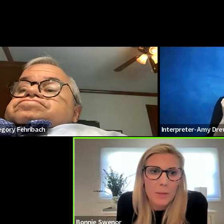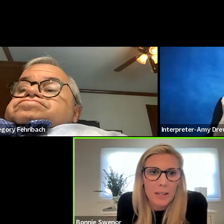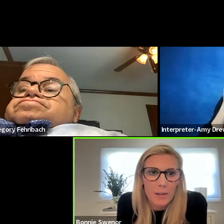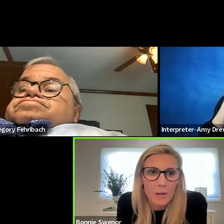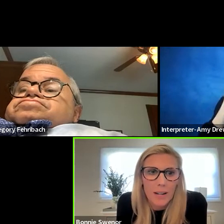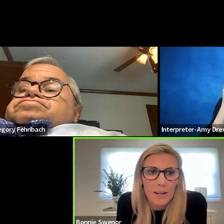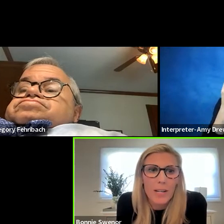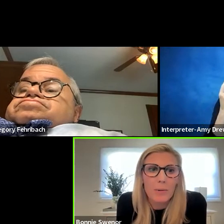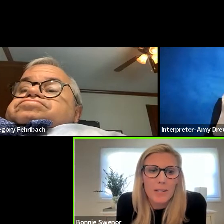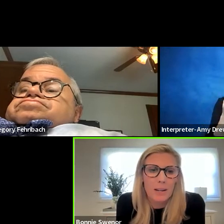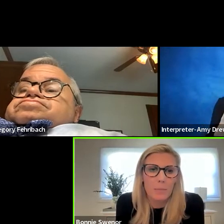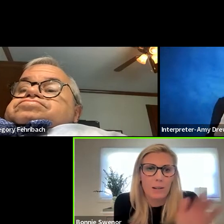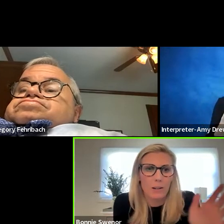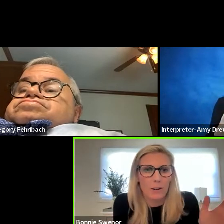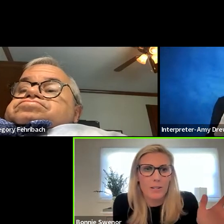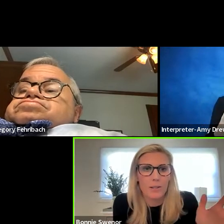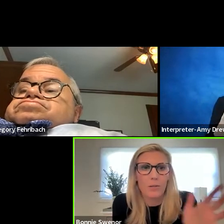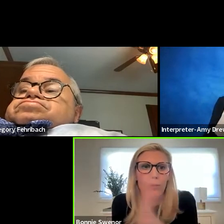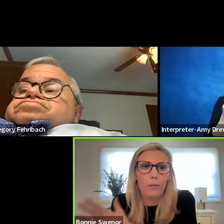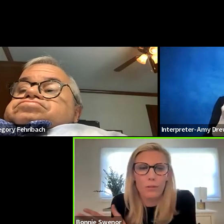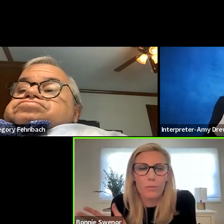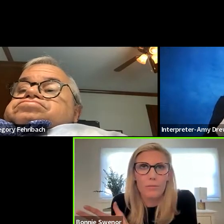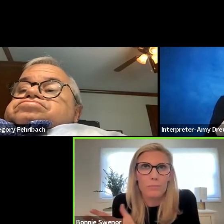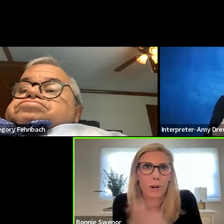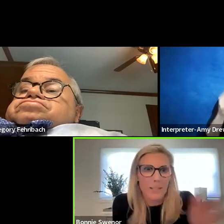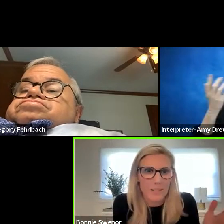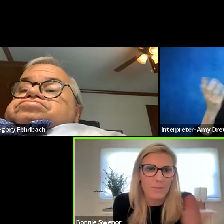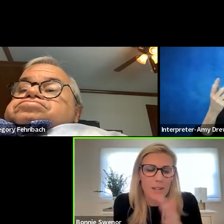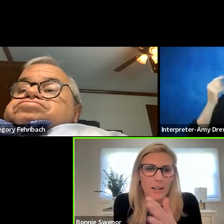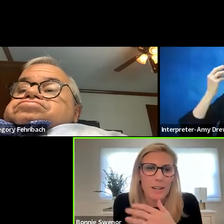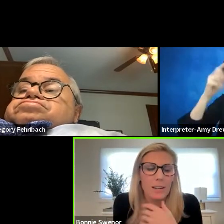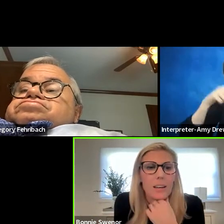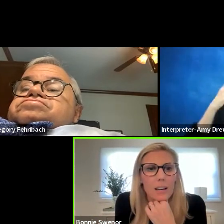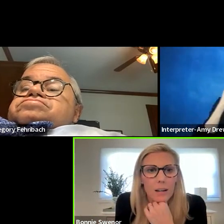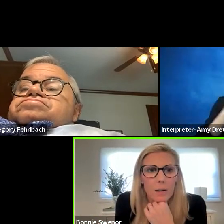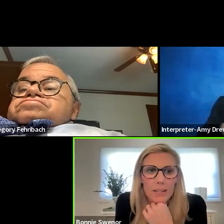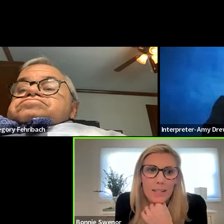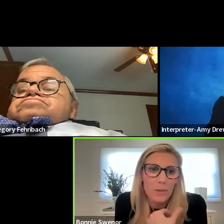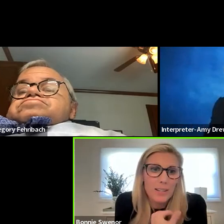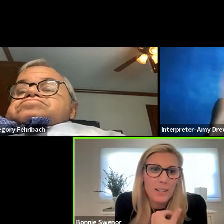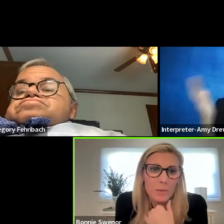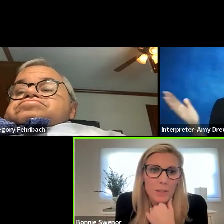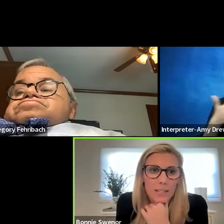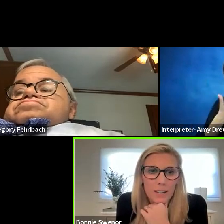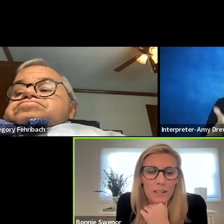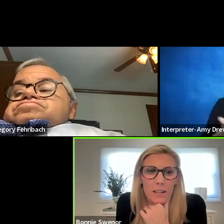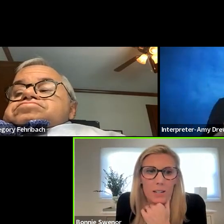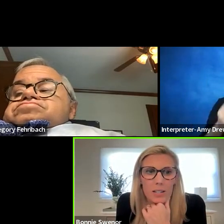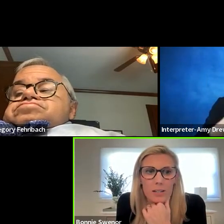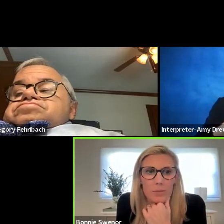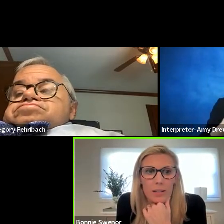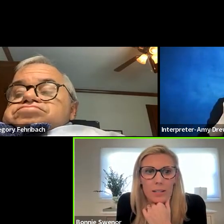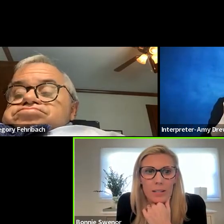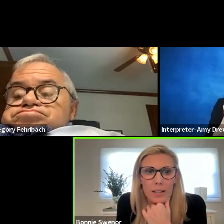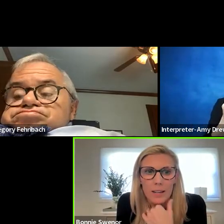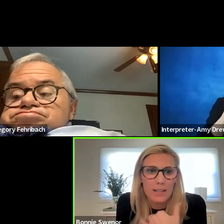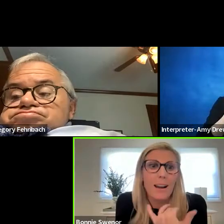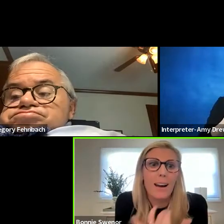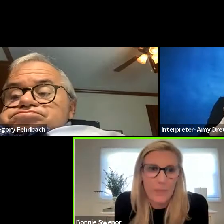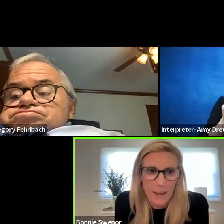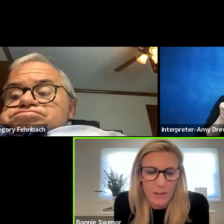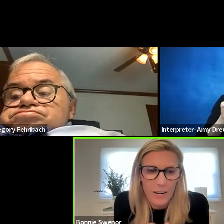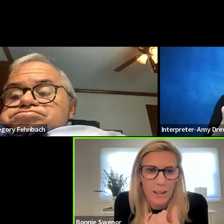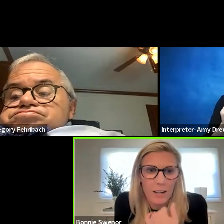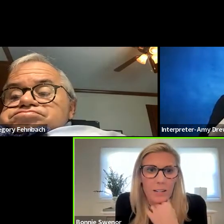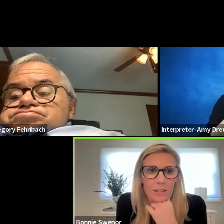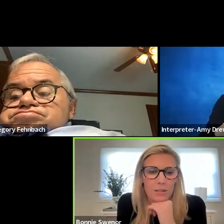as accessibility, and we always think about across the whole process of data, is how accessible the data collection is, right? The data that's